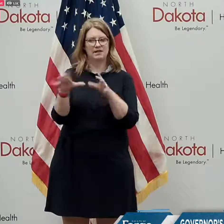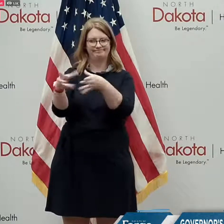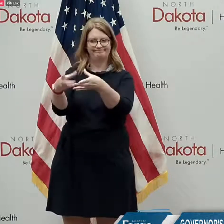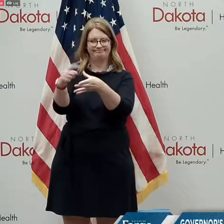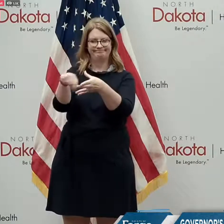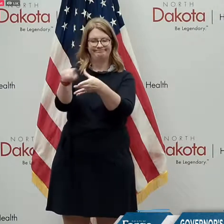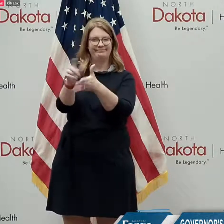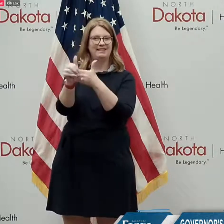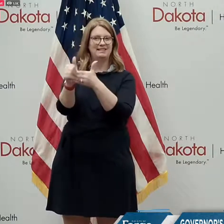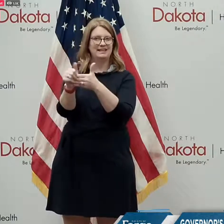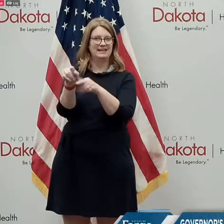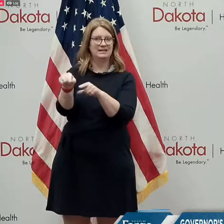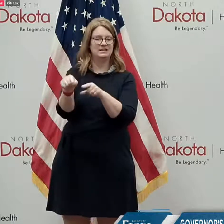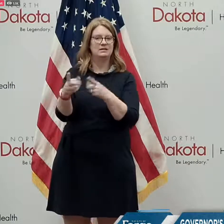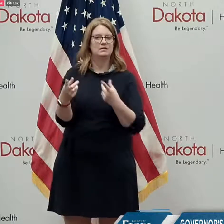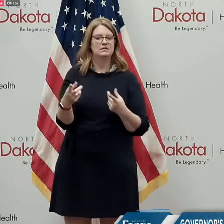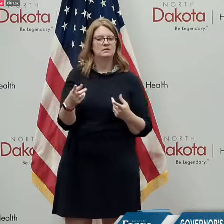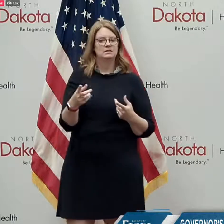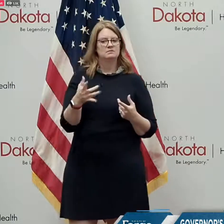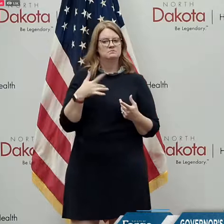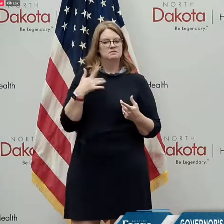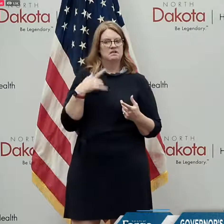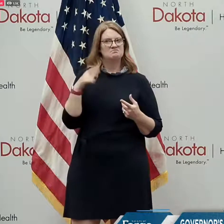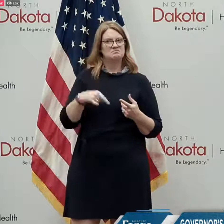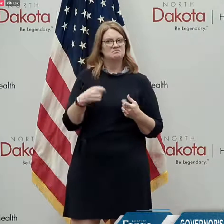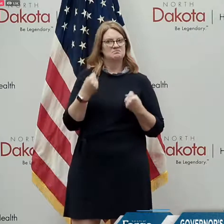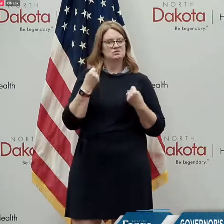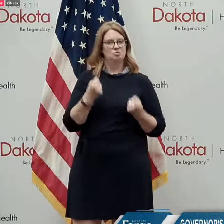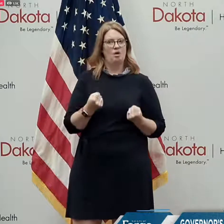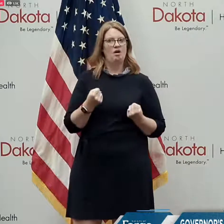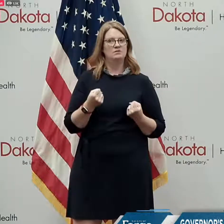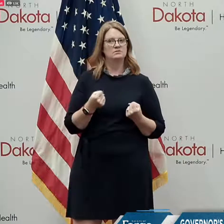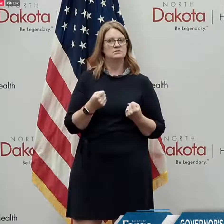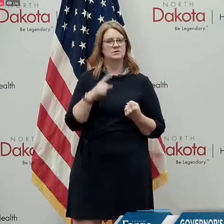a strong effort here in our state